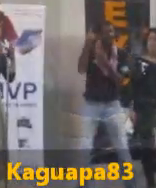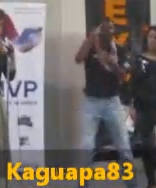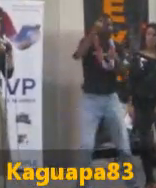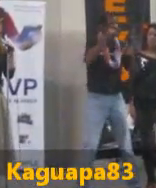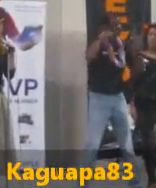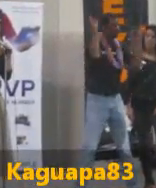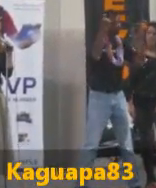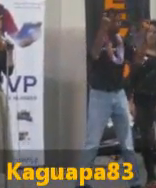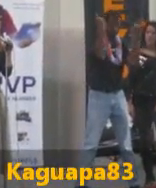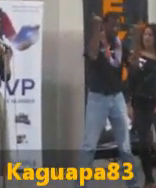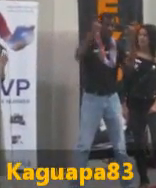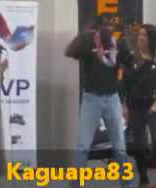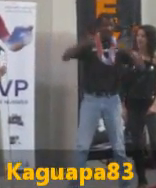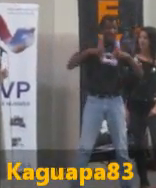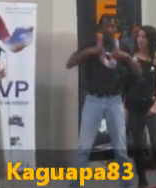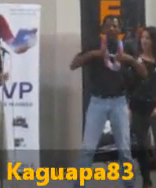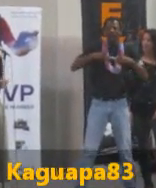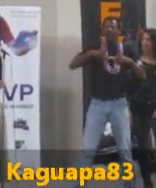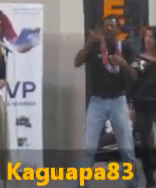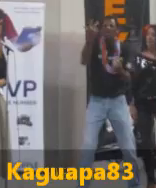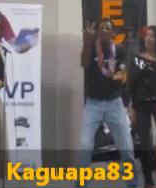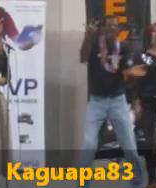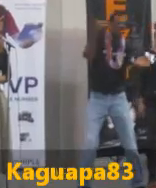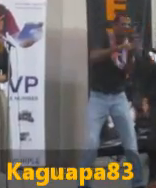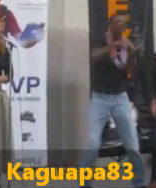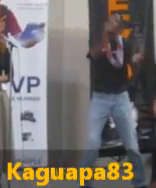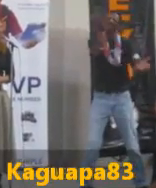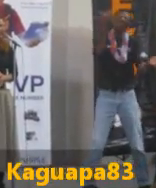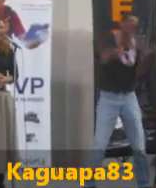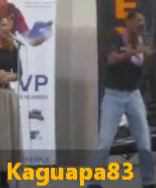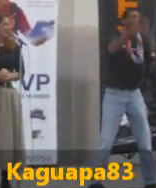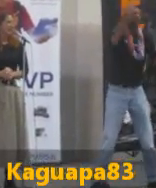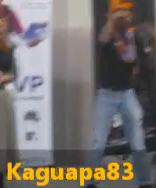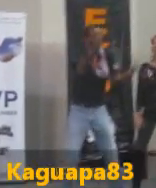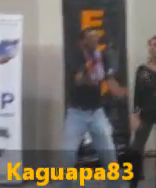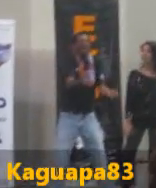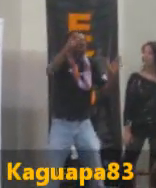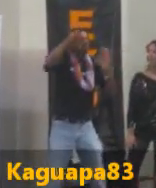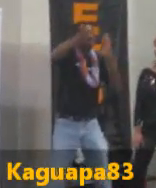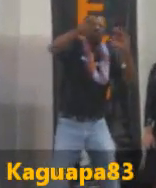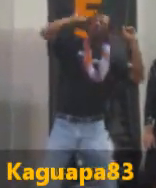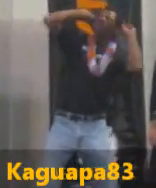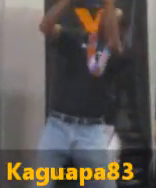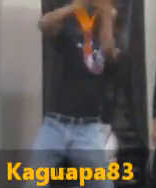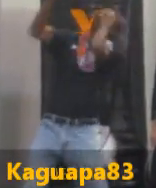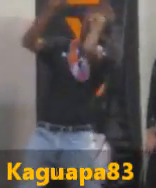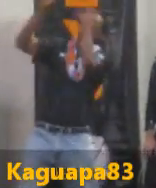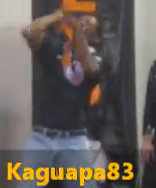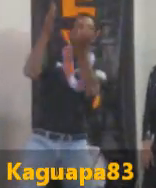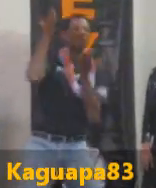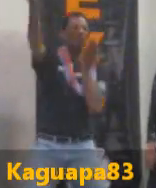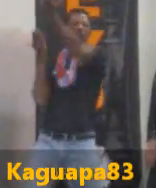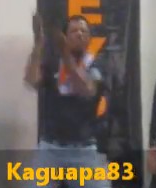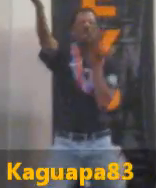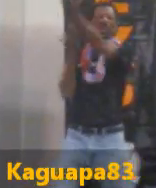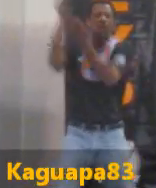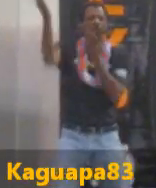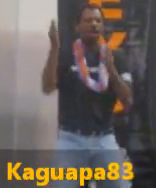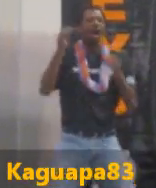We have to wait right now because we have to wait to see the festivals because there's thousands and thousands of films that are submitted